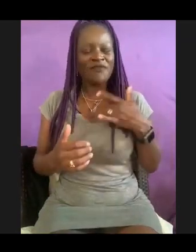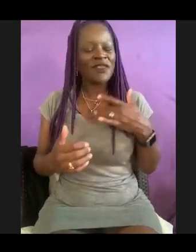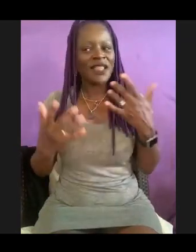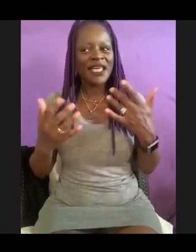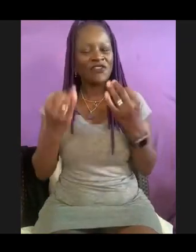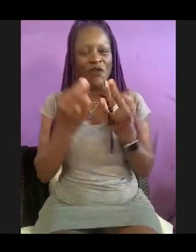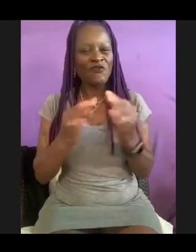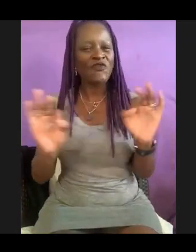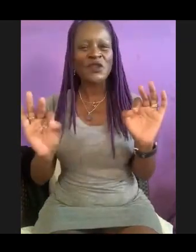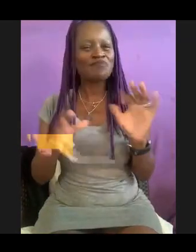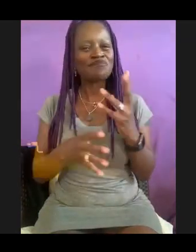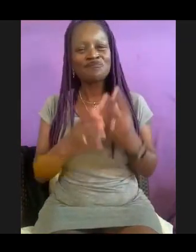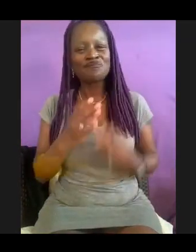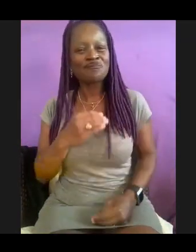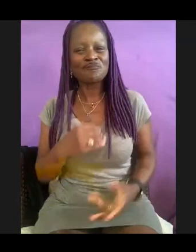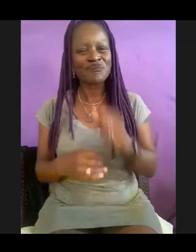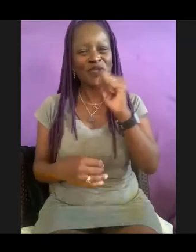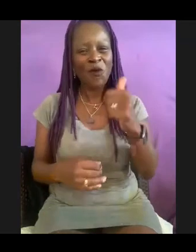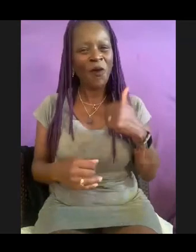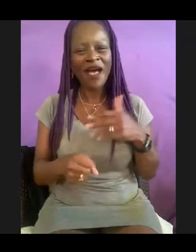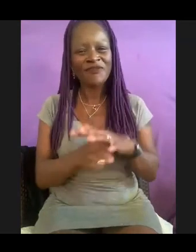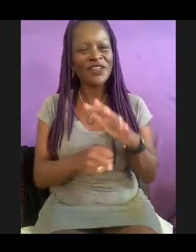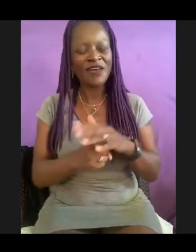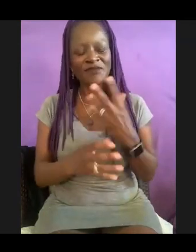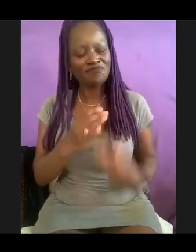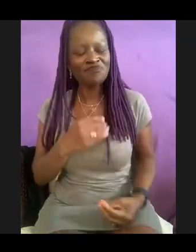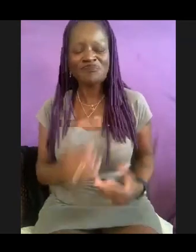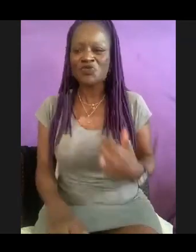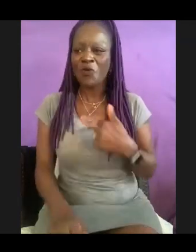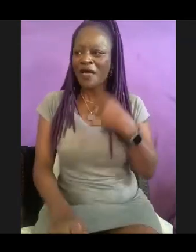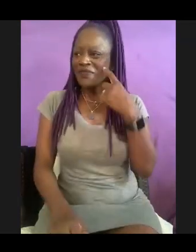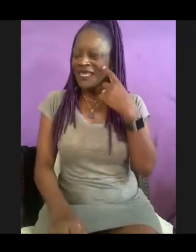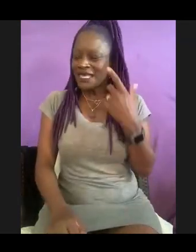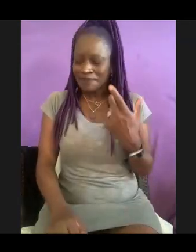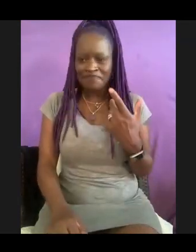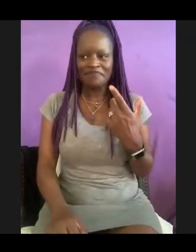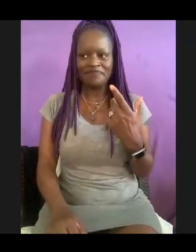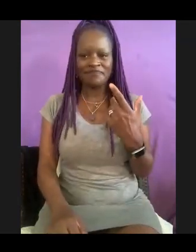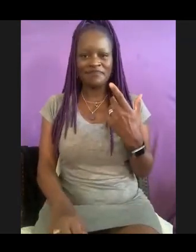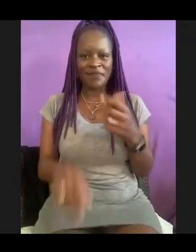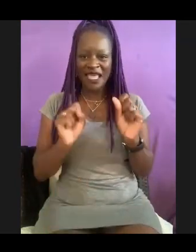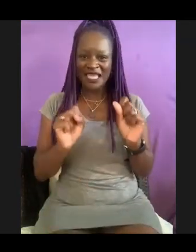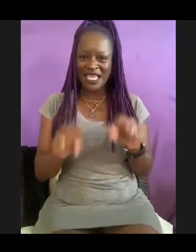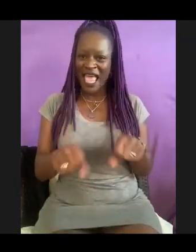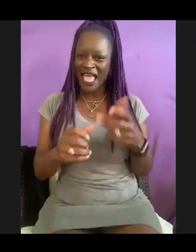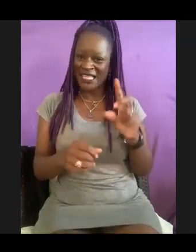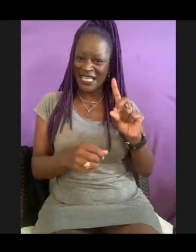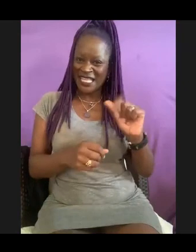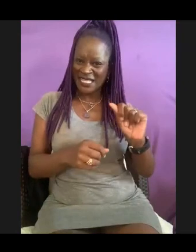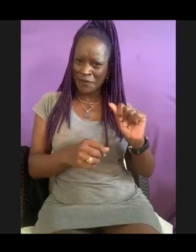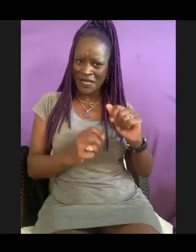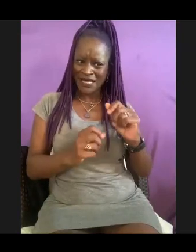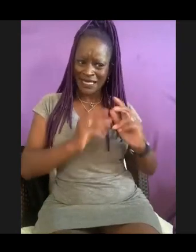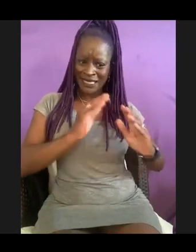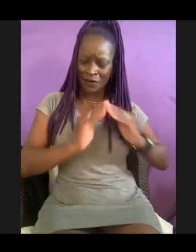entitled. I wonder, does the disability community really understand what